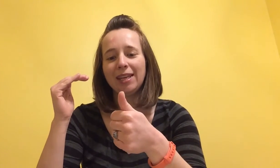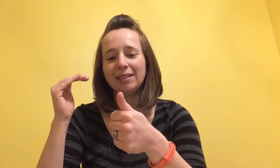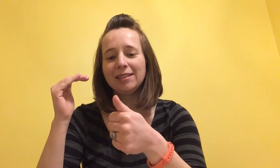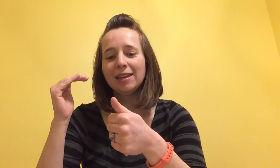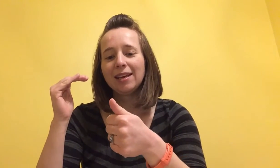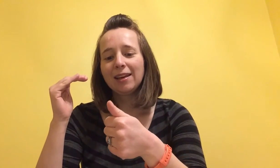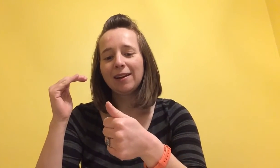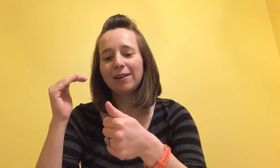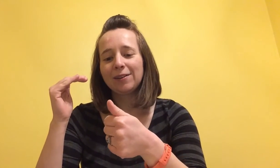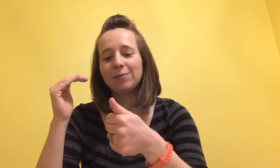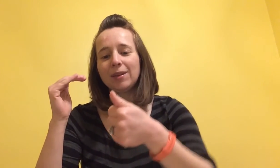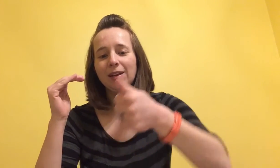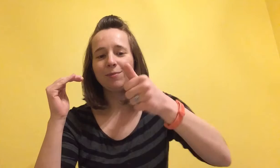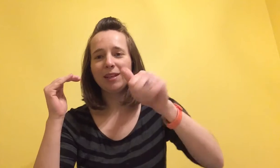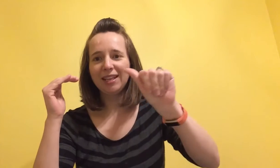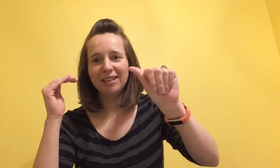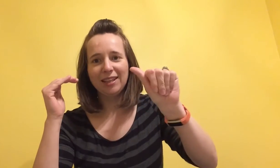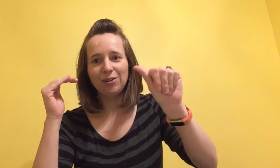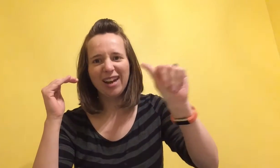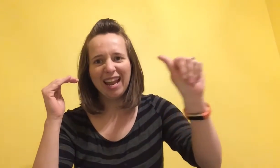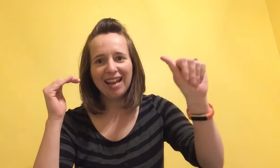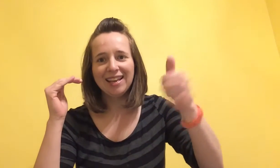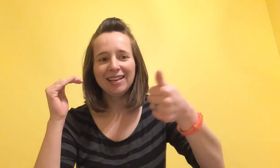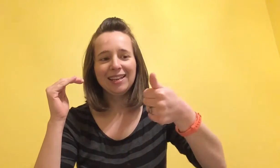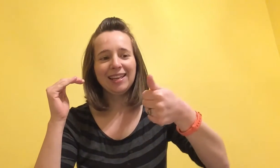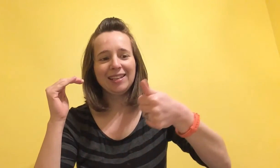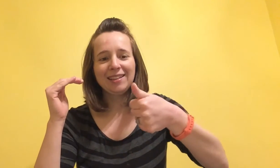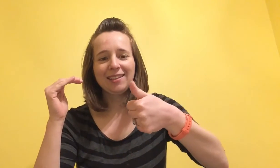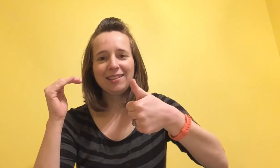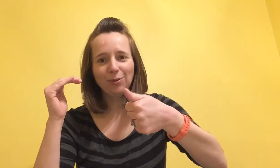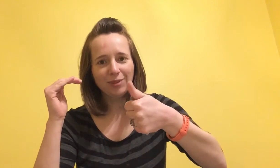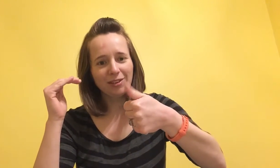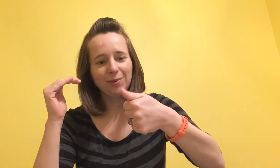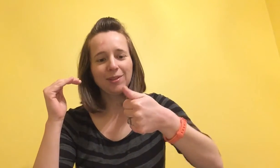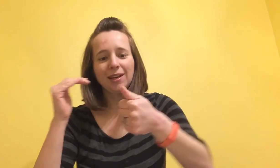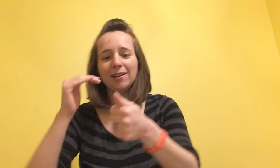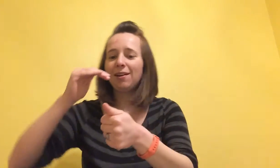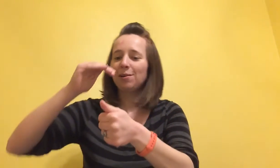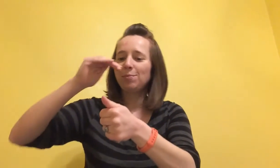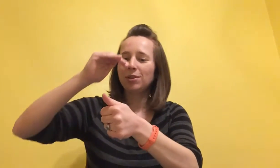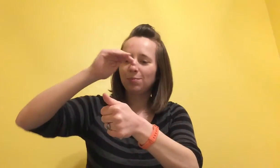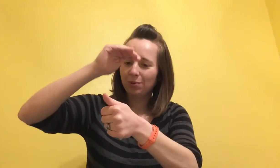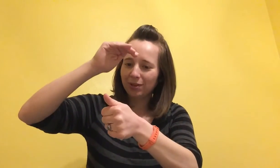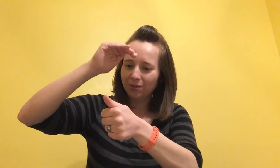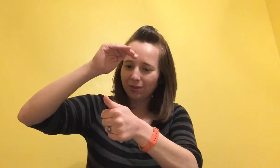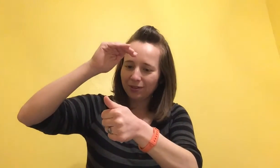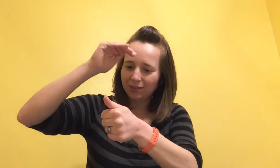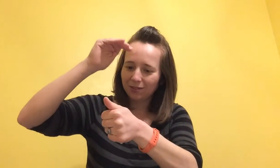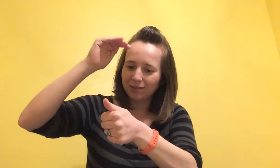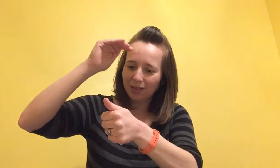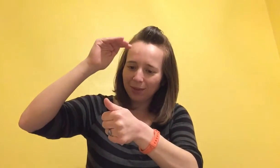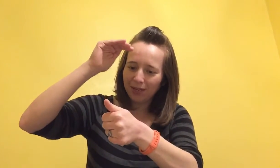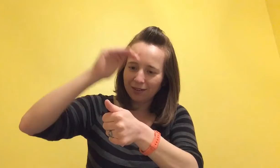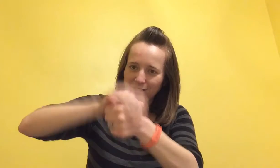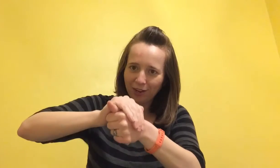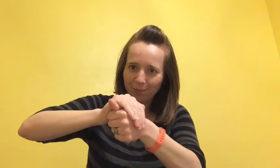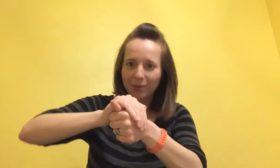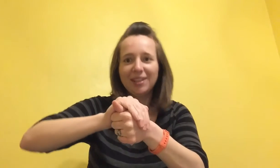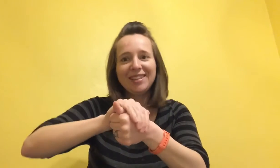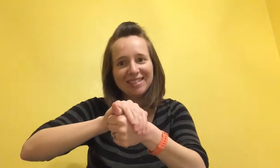hand kind of make like a letter A. And the thumb is going to be kind of up, but you put your dominant hand on top, and this